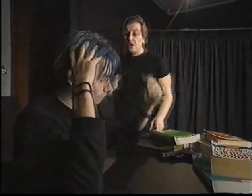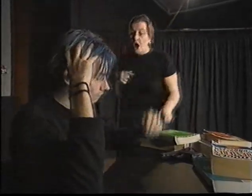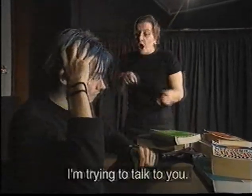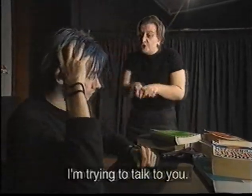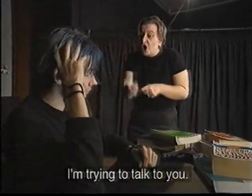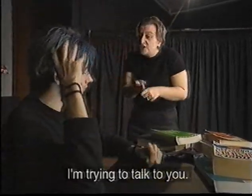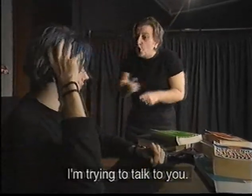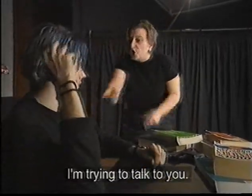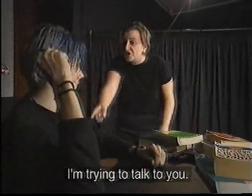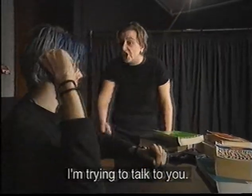I'm trying to talk to you.